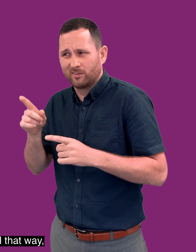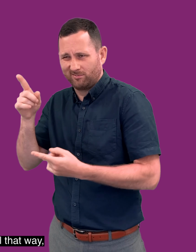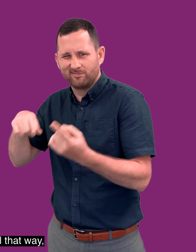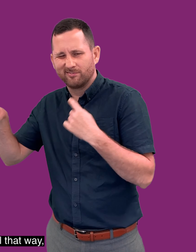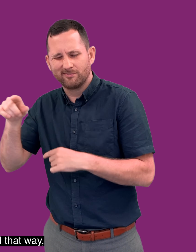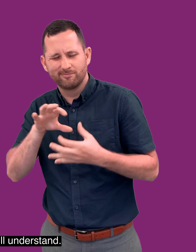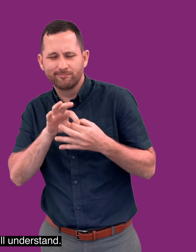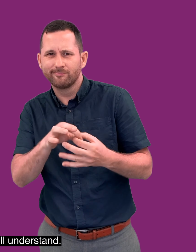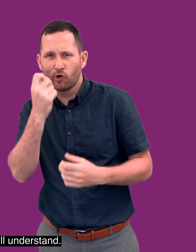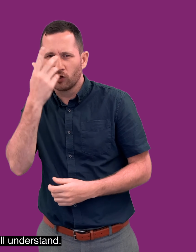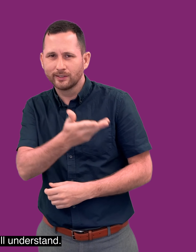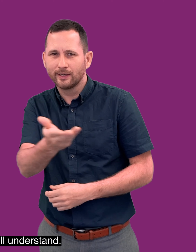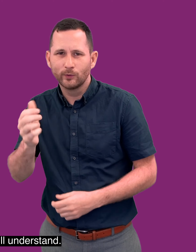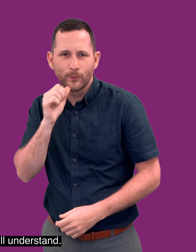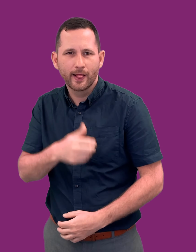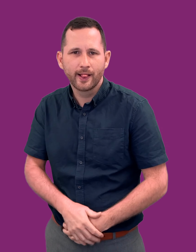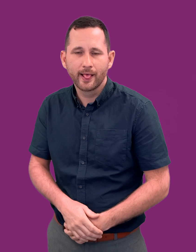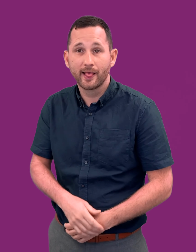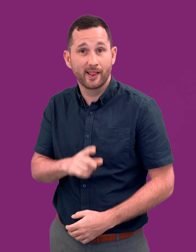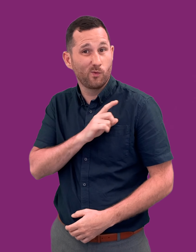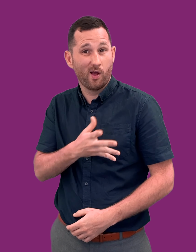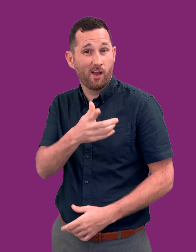adults will understand.